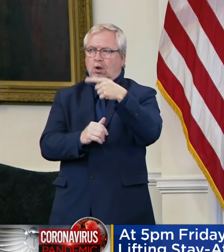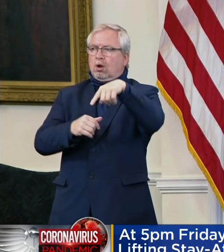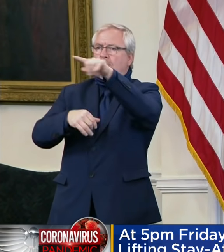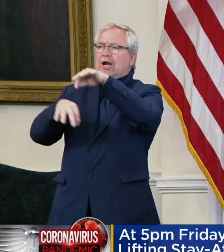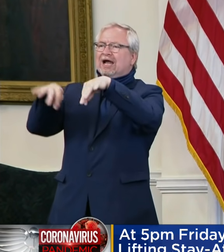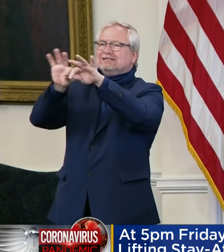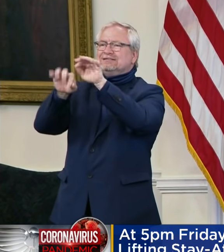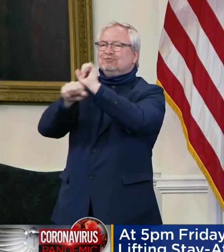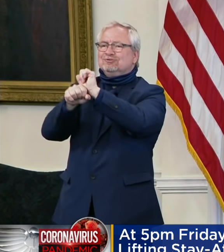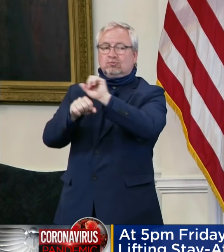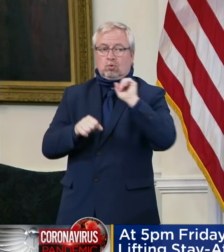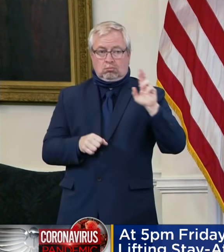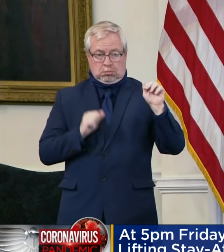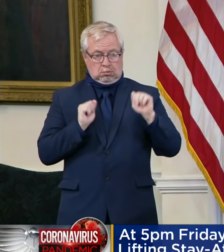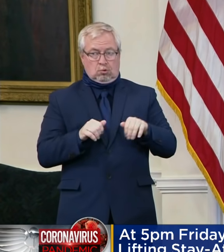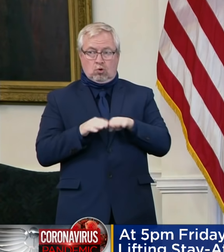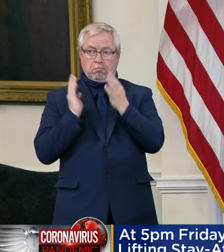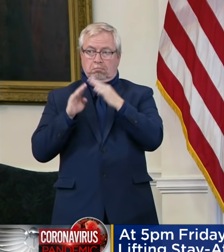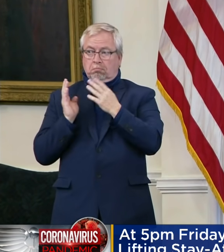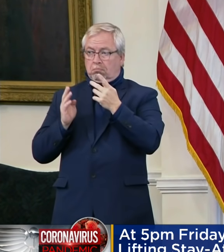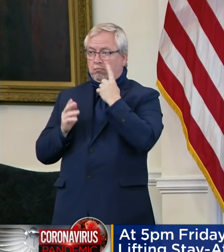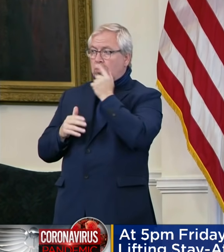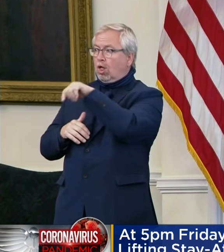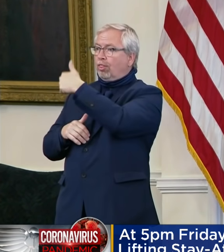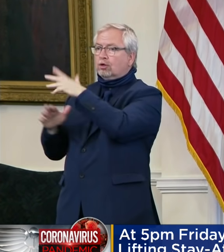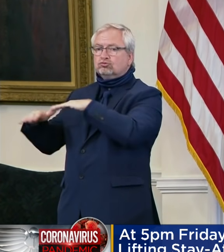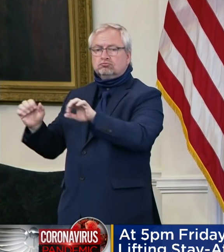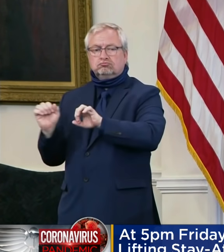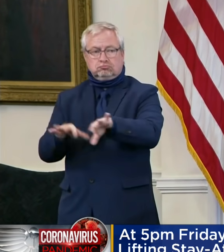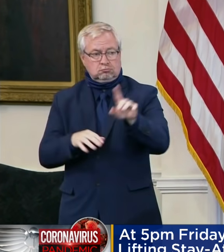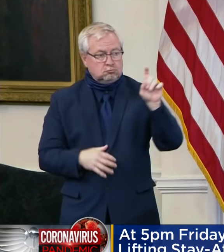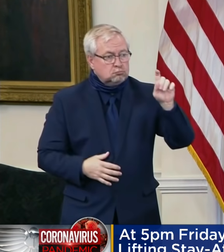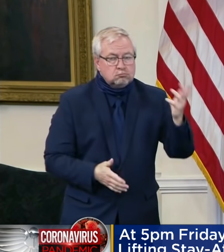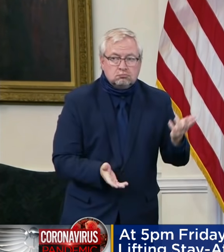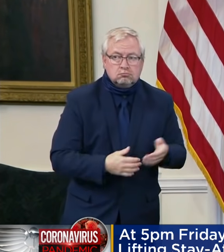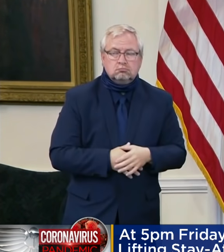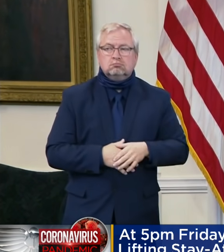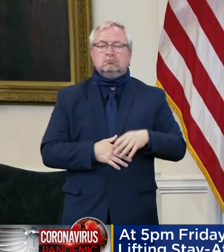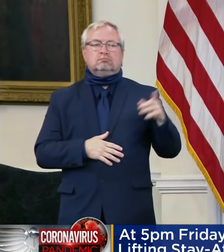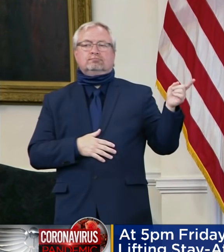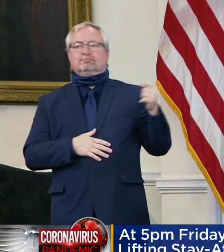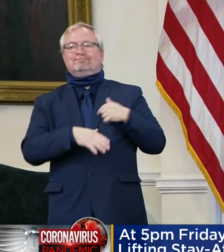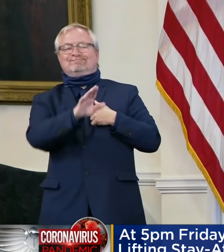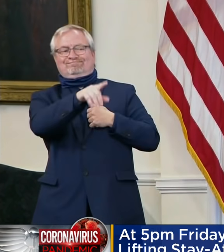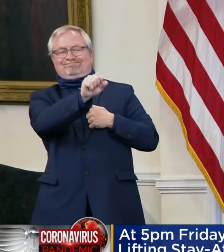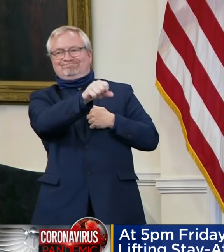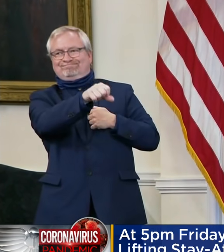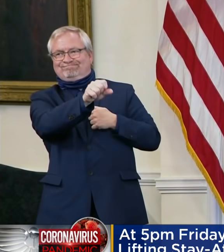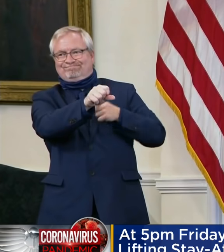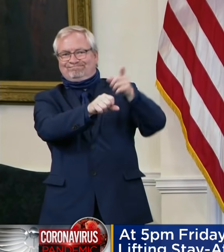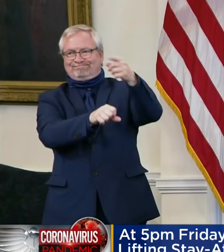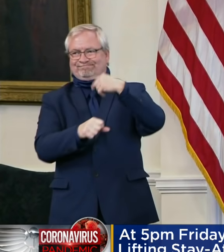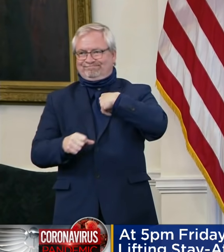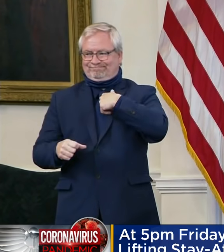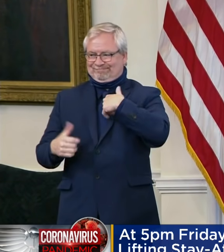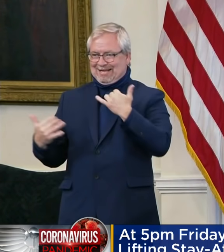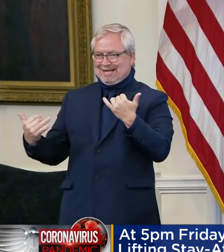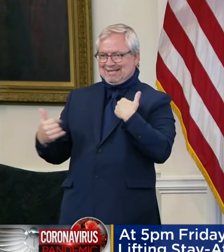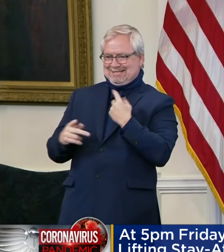big things that we're grappling with and trying to deal with, because as more people go back into, we have a capacity now with